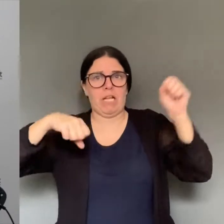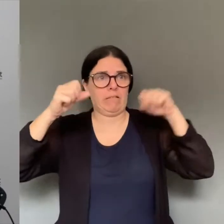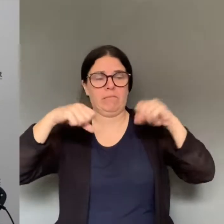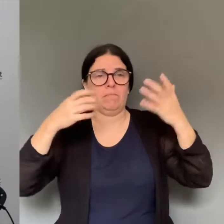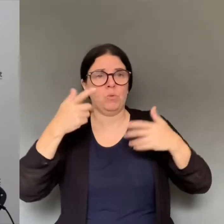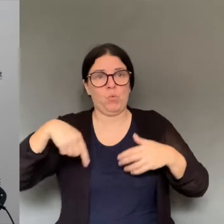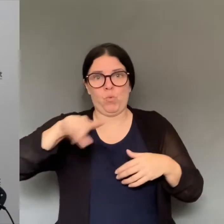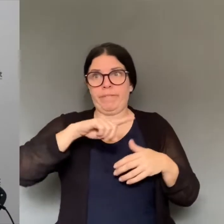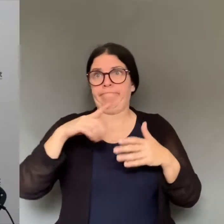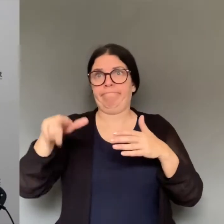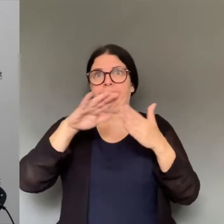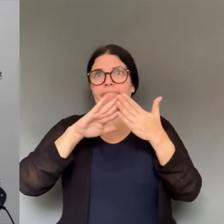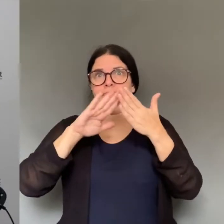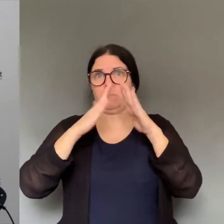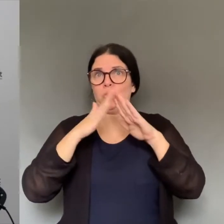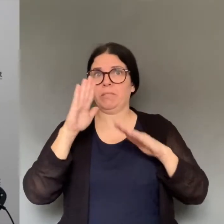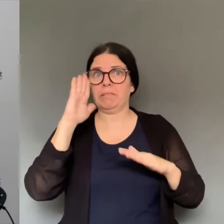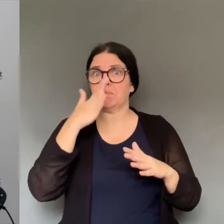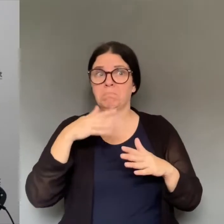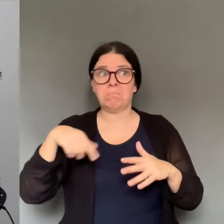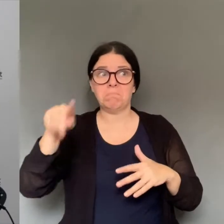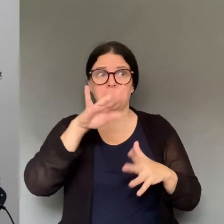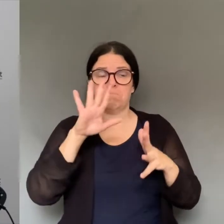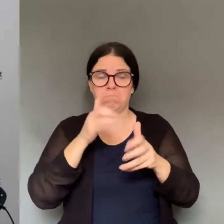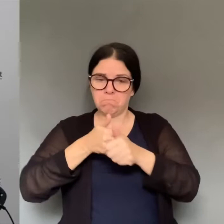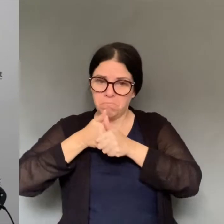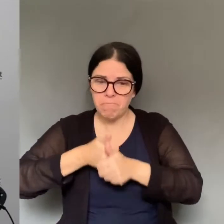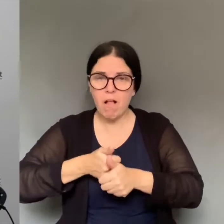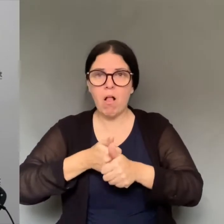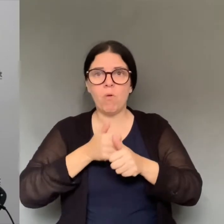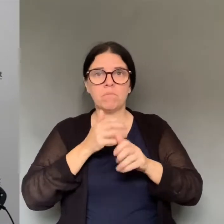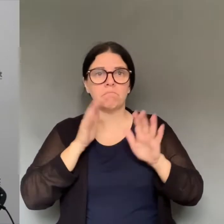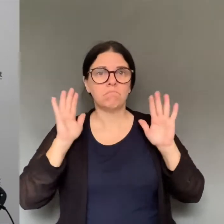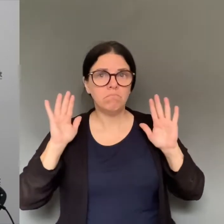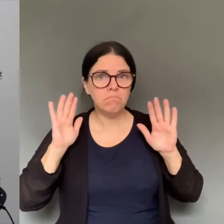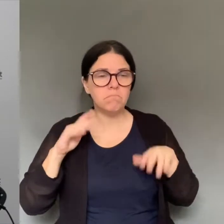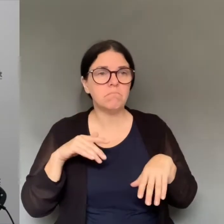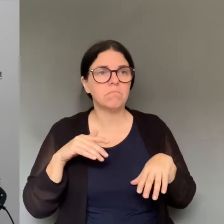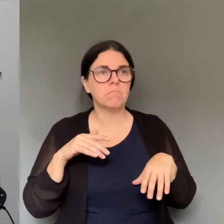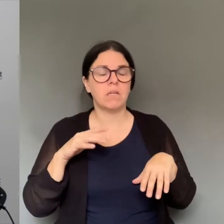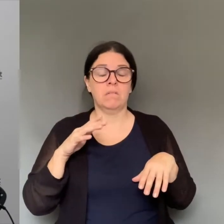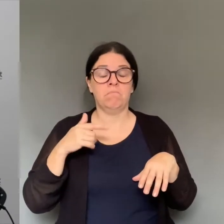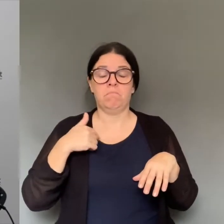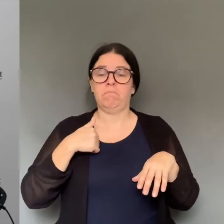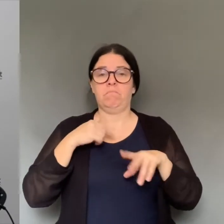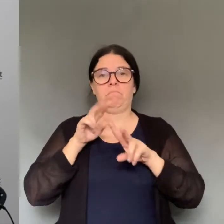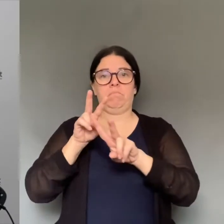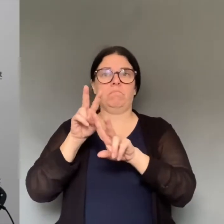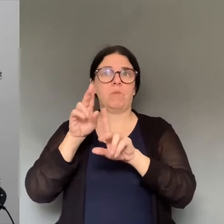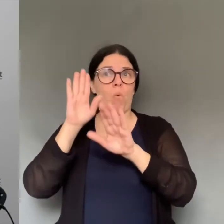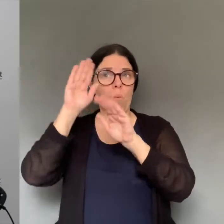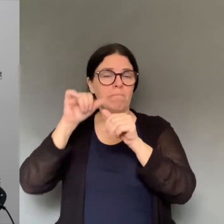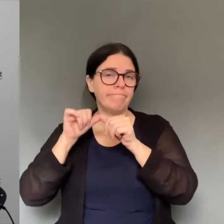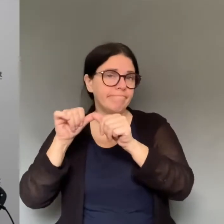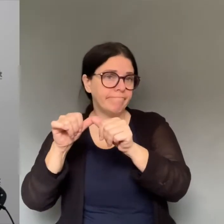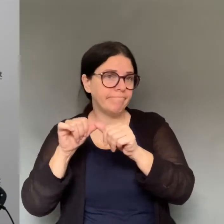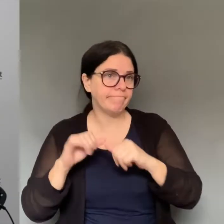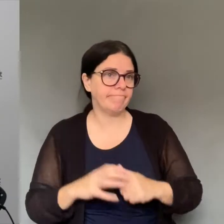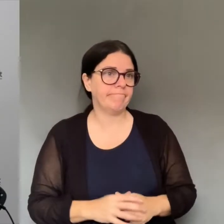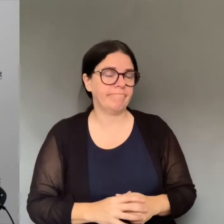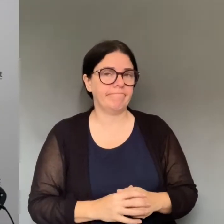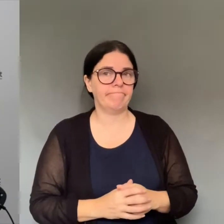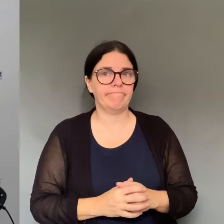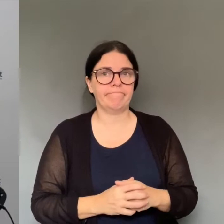community. We are getting to a point that people actually are following some of those recommendations, and we like